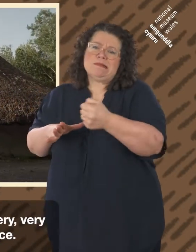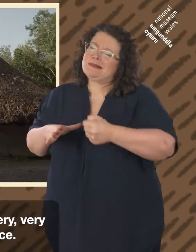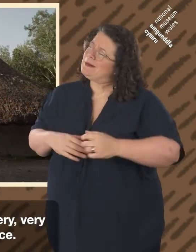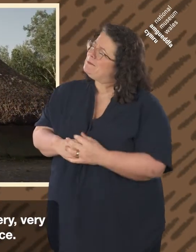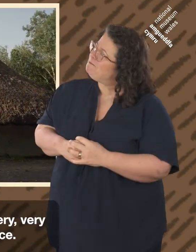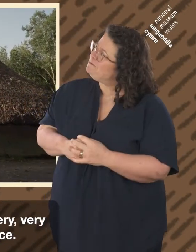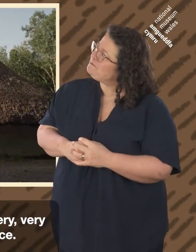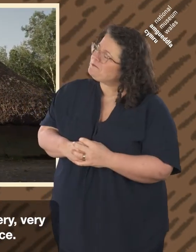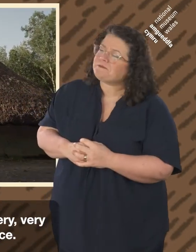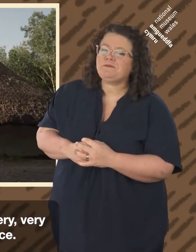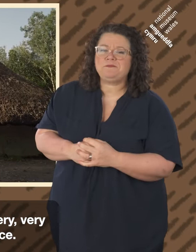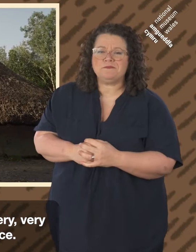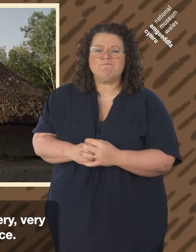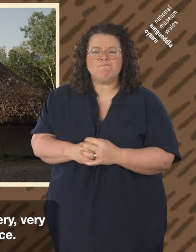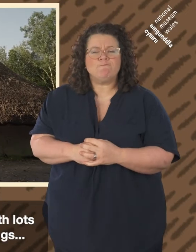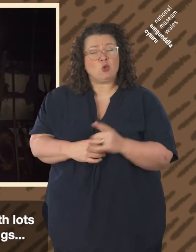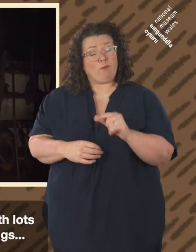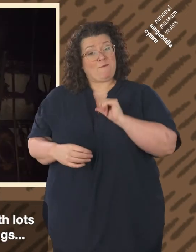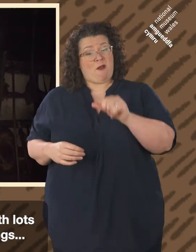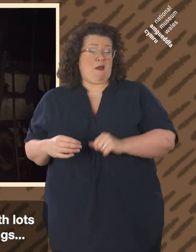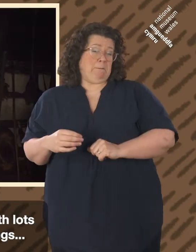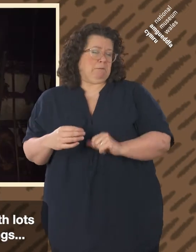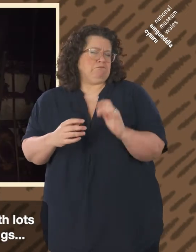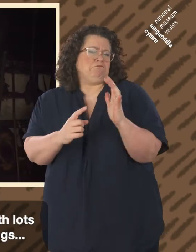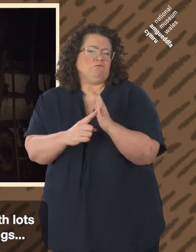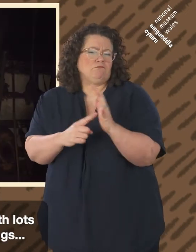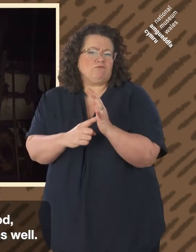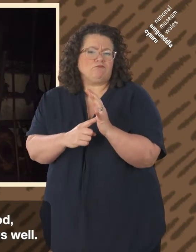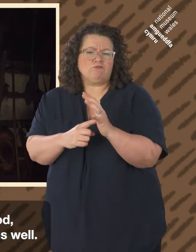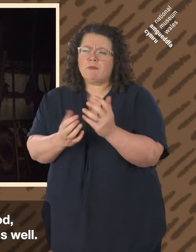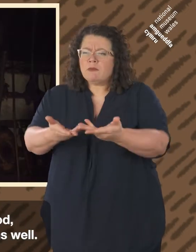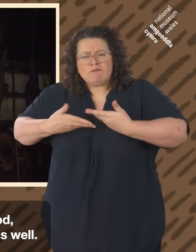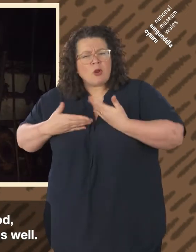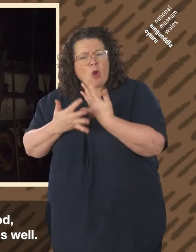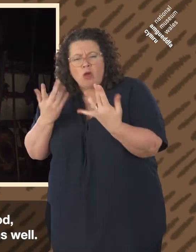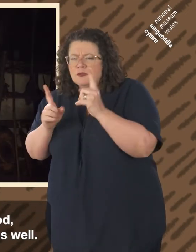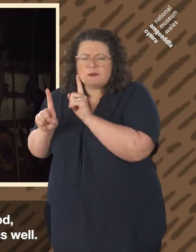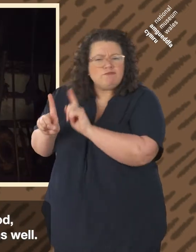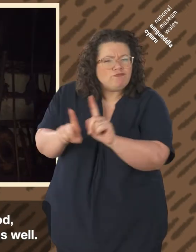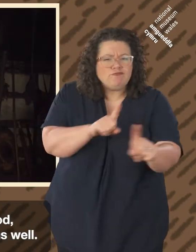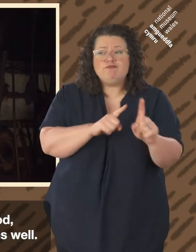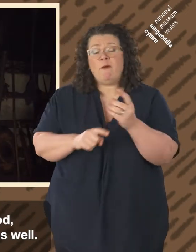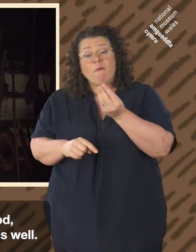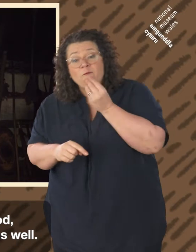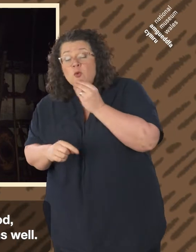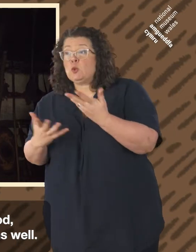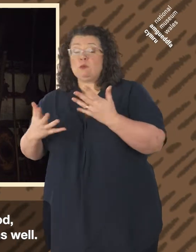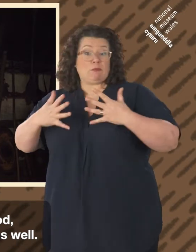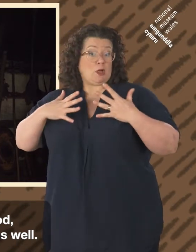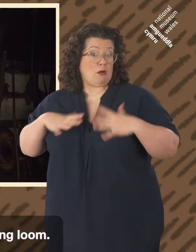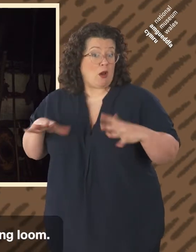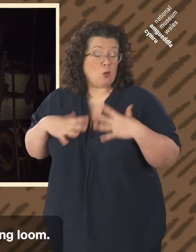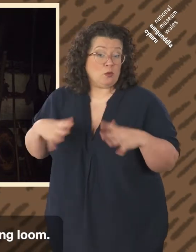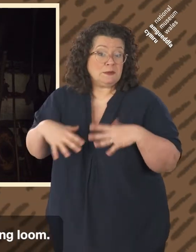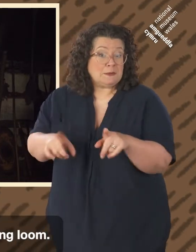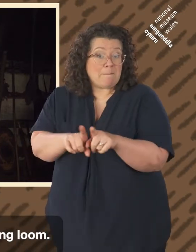So the farm is a very, very important place. It provides us with lots of different things, from our food and our clothes as well.